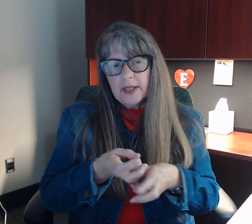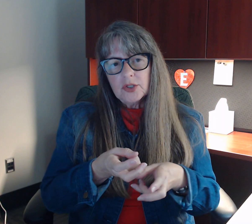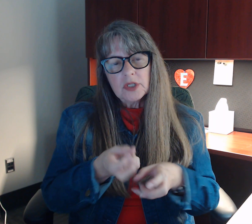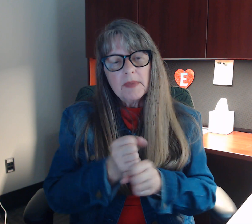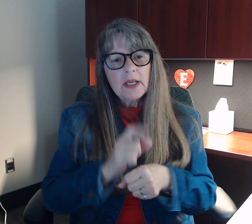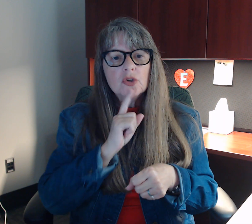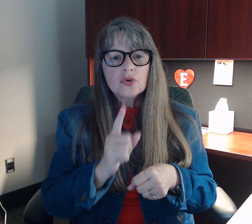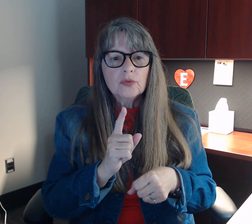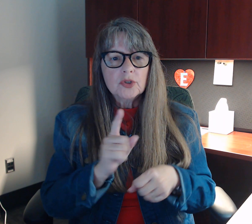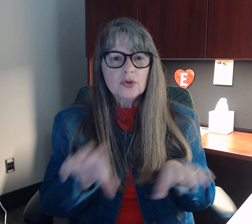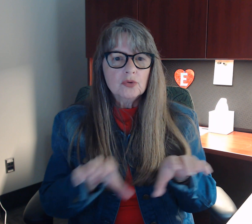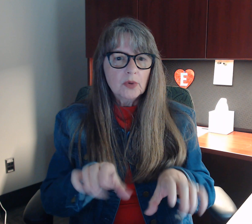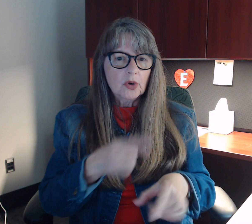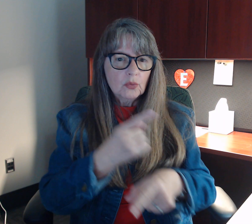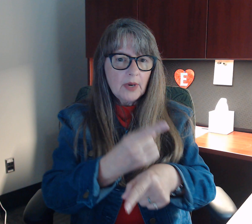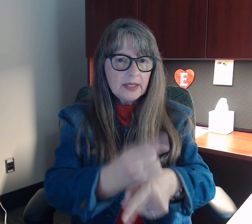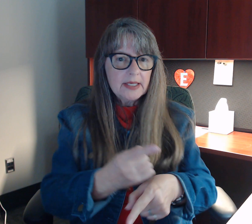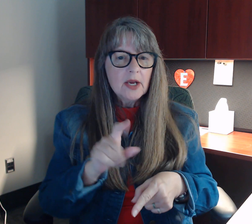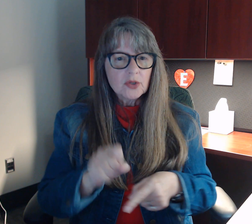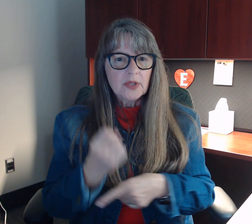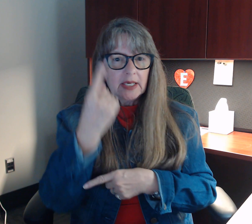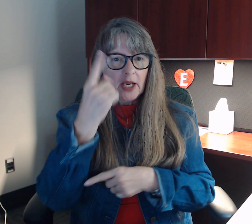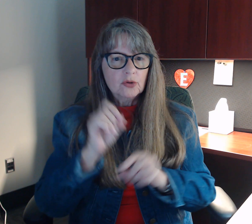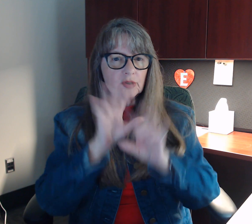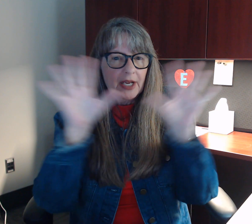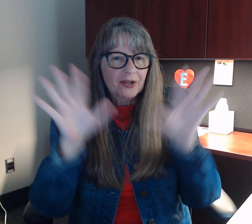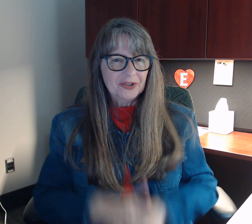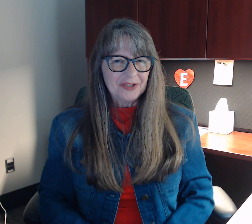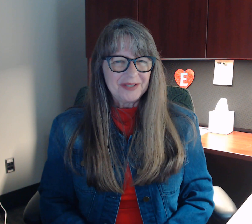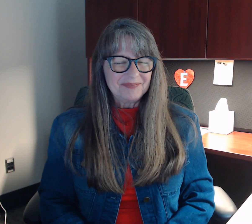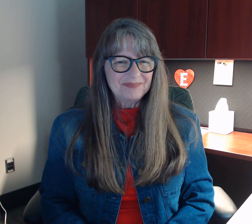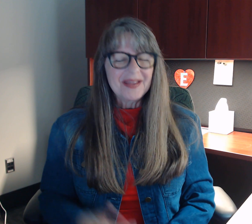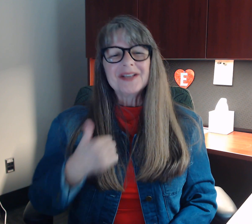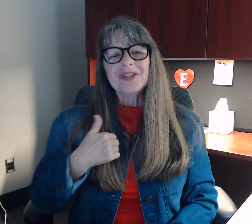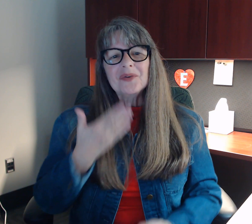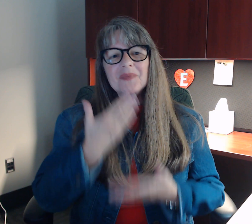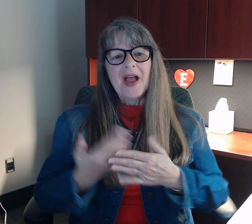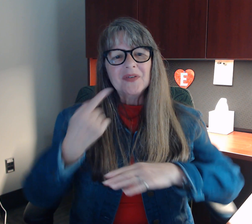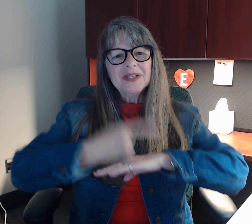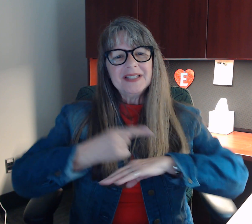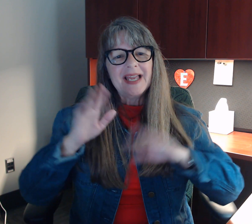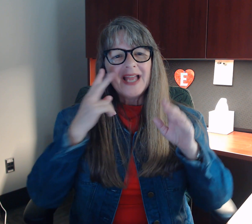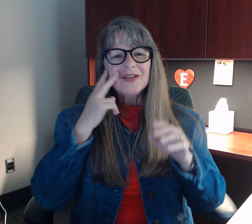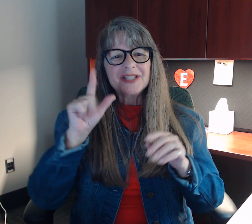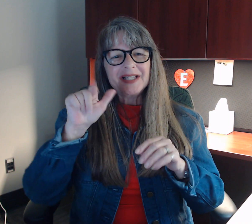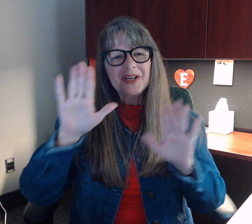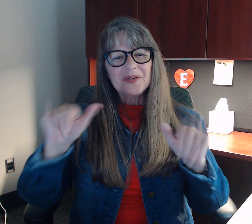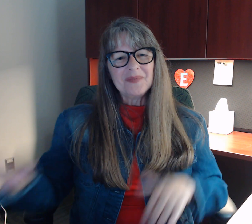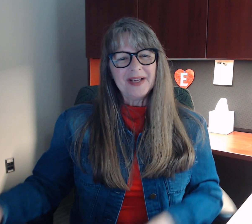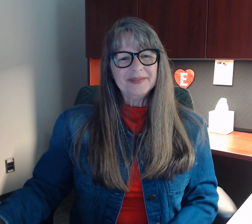just making sure that you do it correctly so they can understand clearly. So have a good day. I'll see you later. Bye.